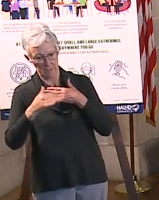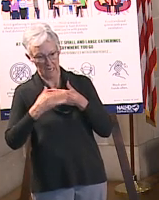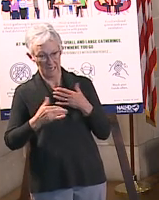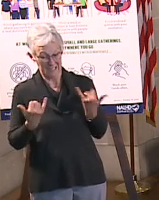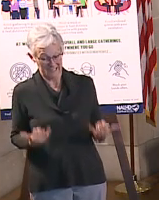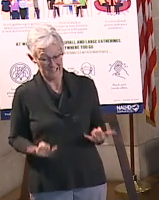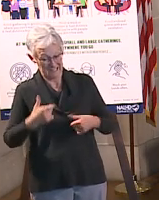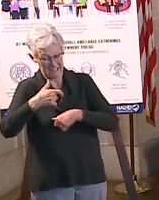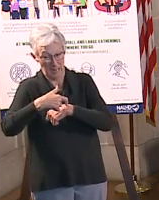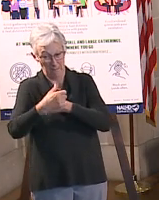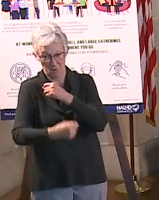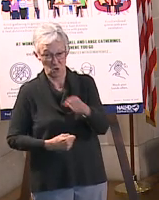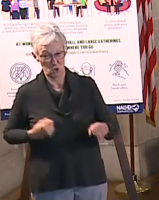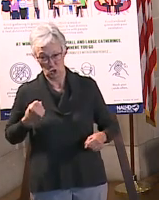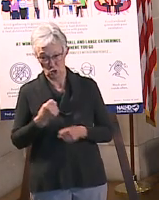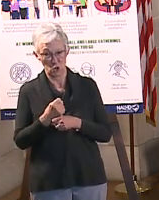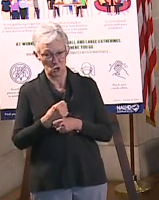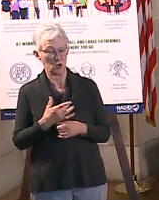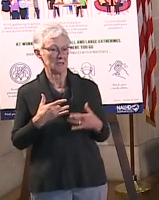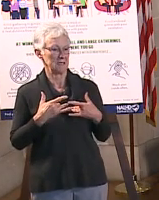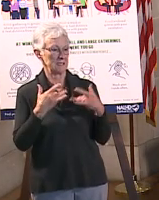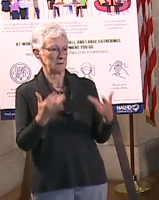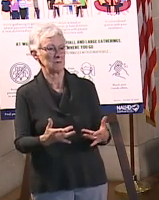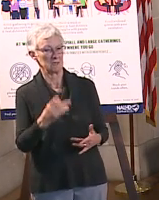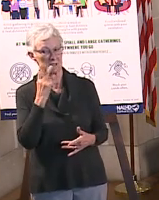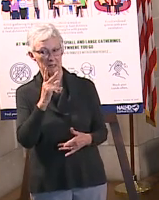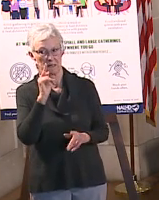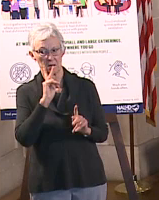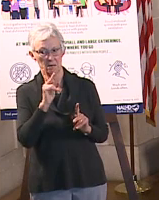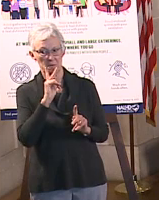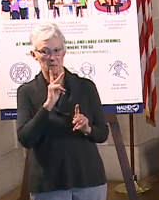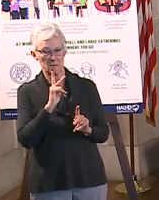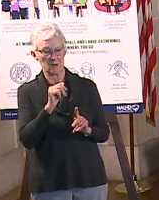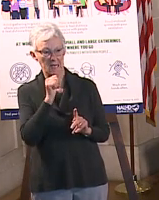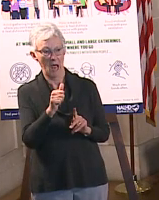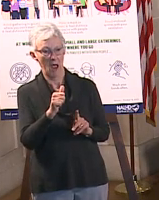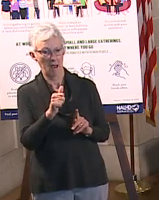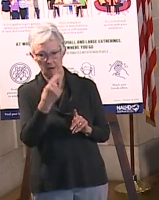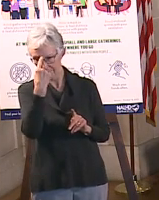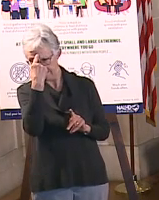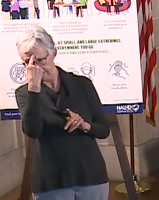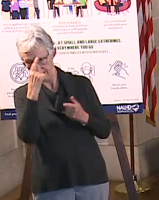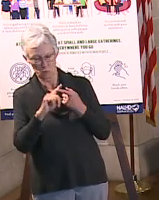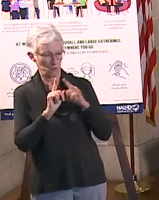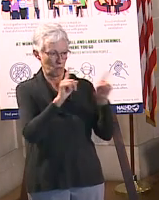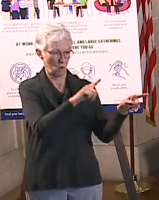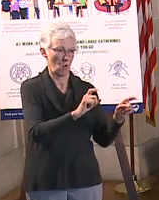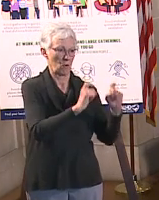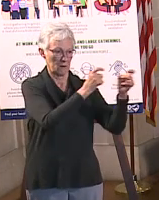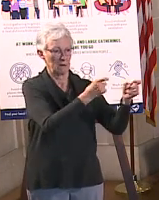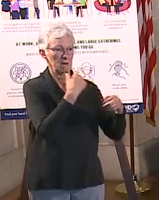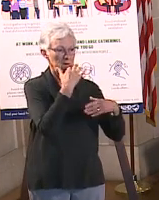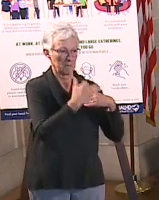traditionally is when we see a dip in blood donations. And of course, the pandemic makes it even more